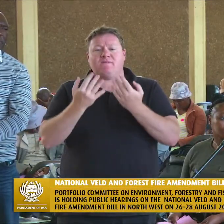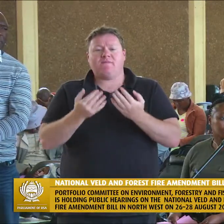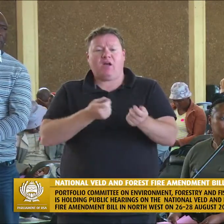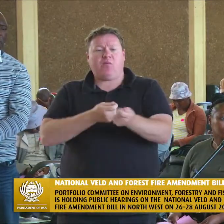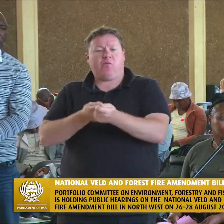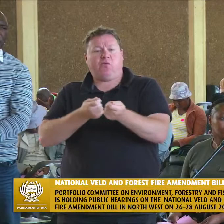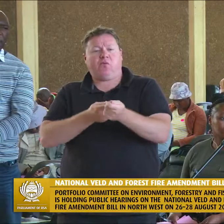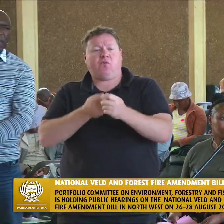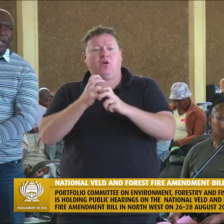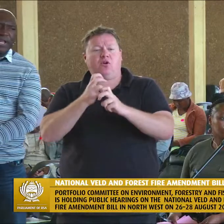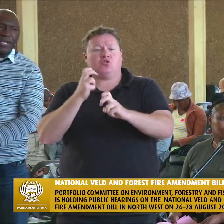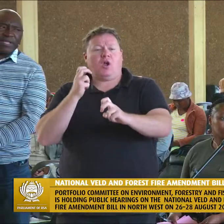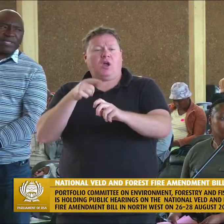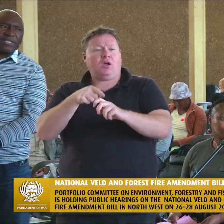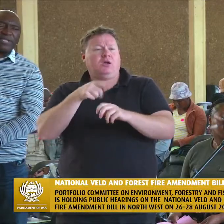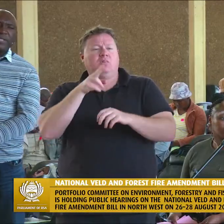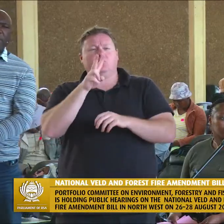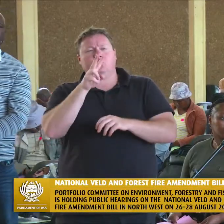rivers